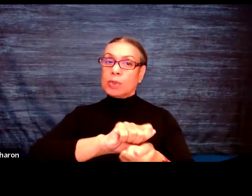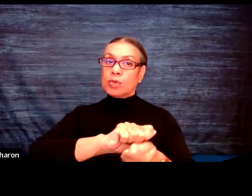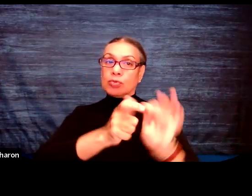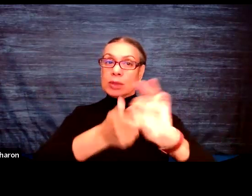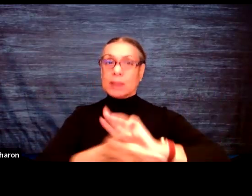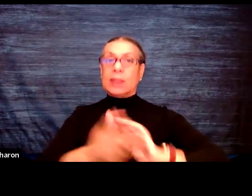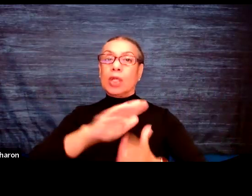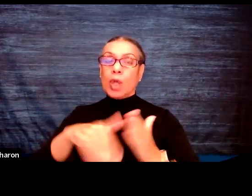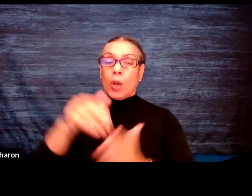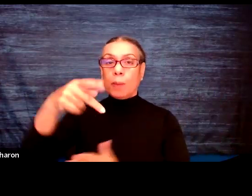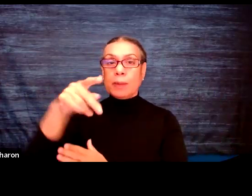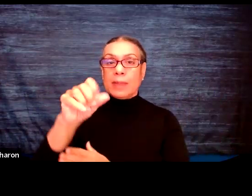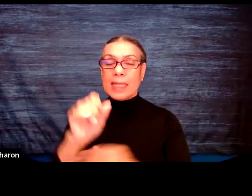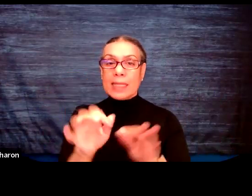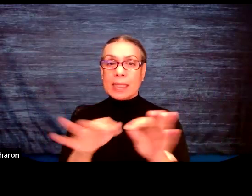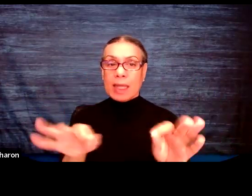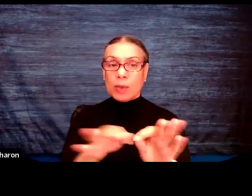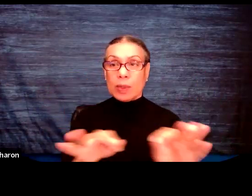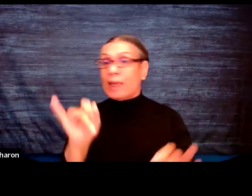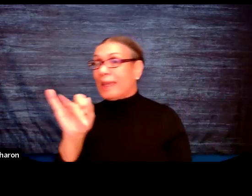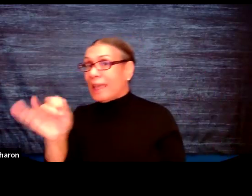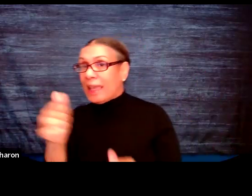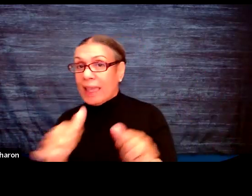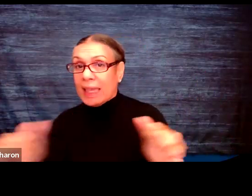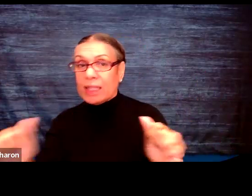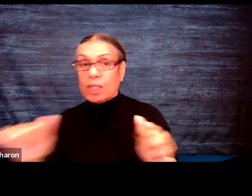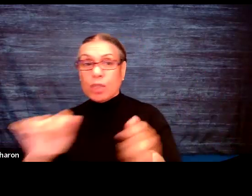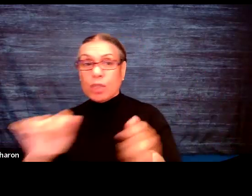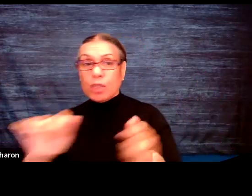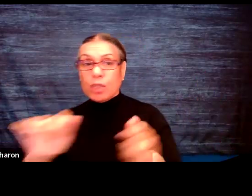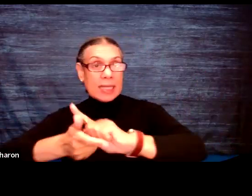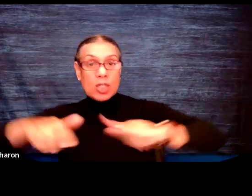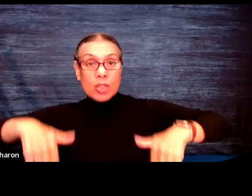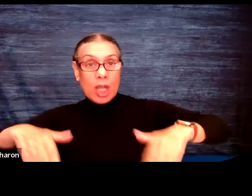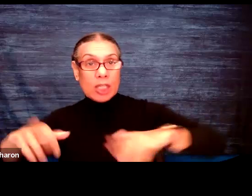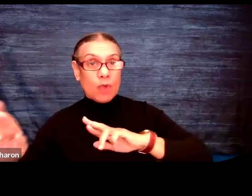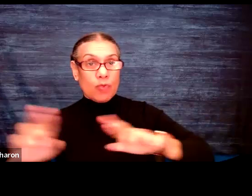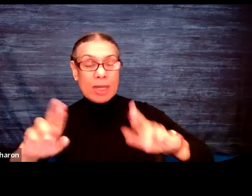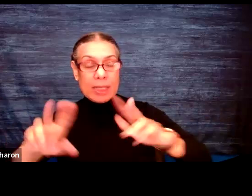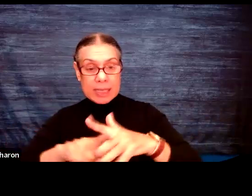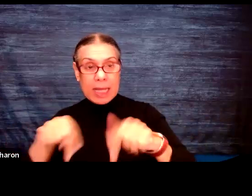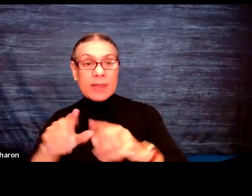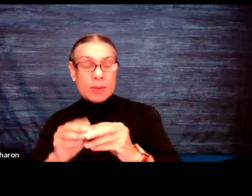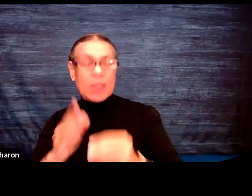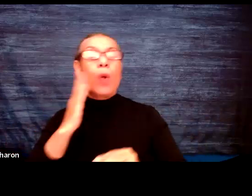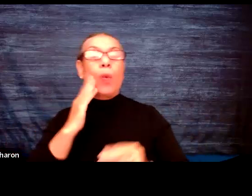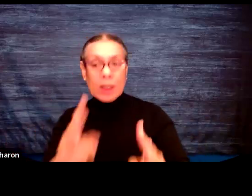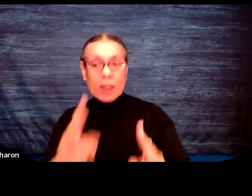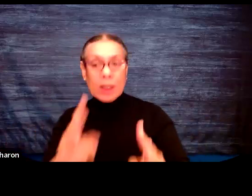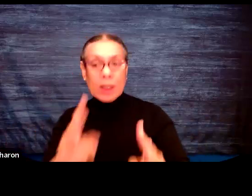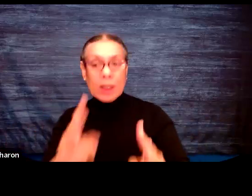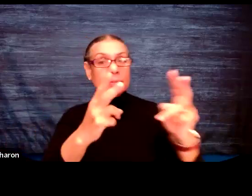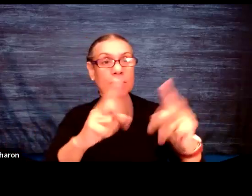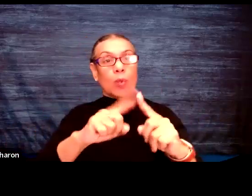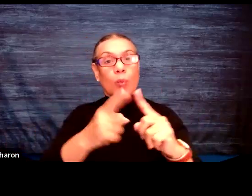major BPS languages. Any translations that are not ready prior to the start of the meeting will be posted as soon as